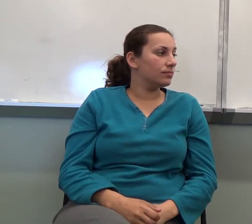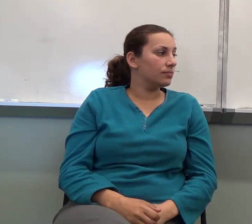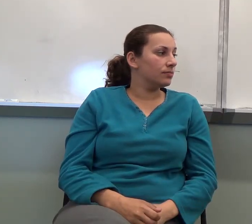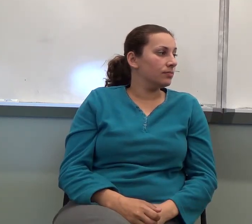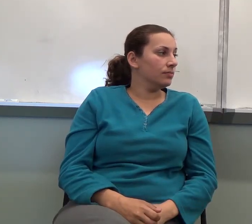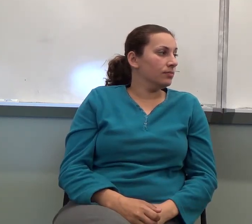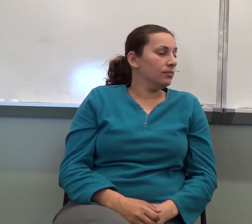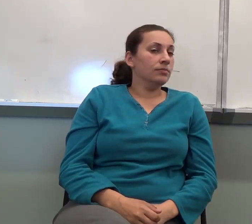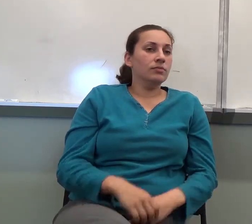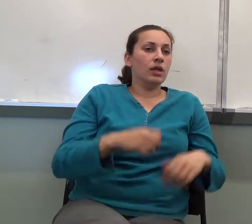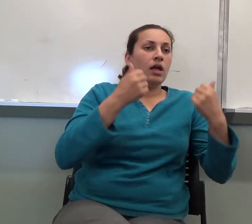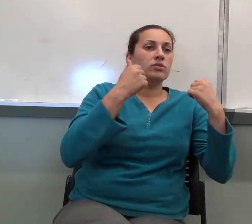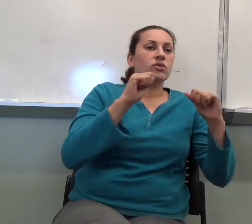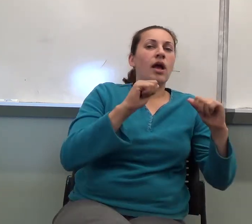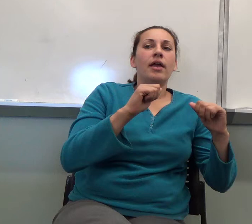Now let's do a commission kind of problem.